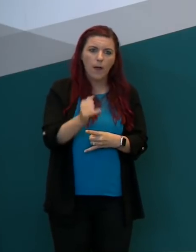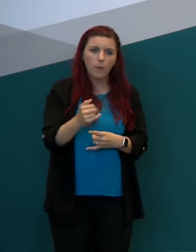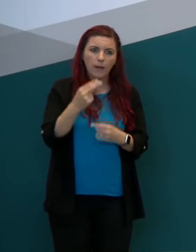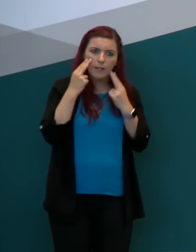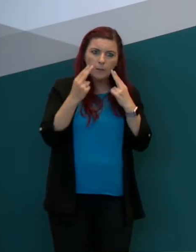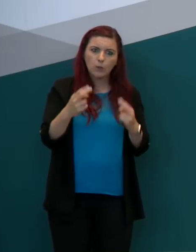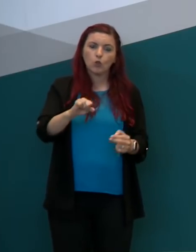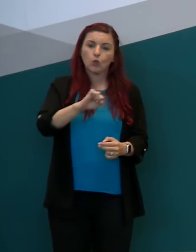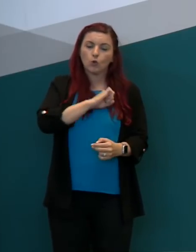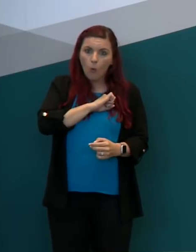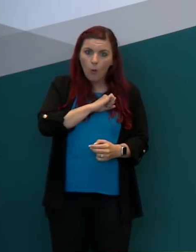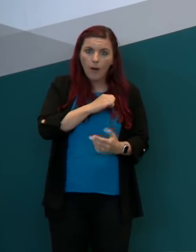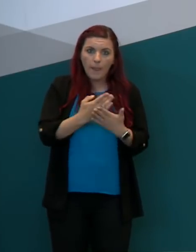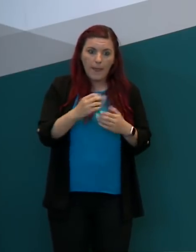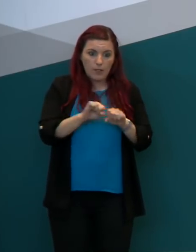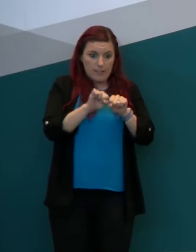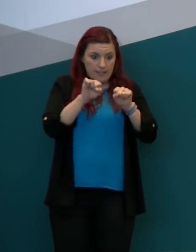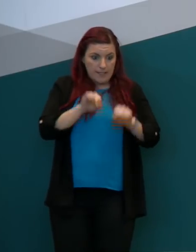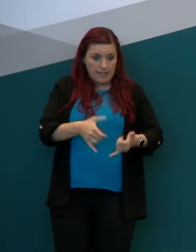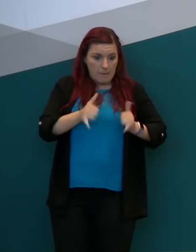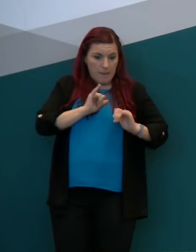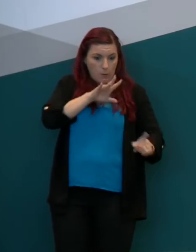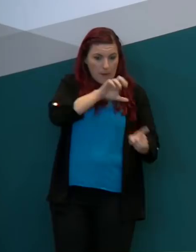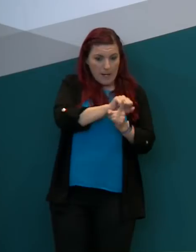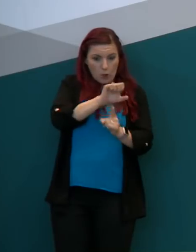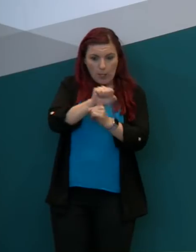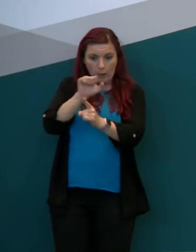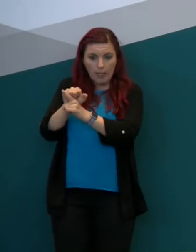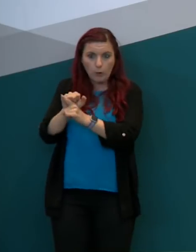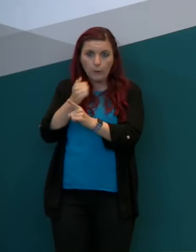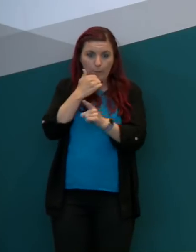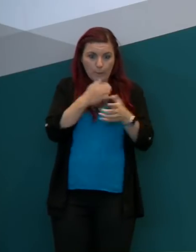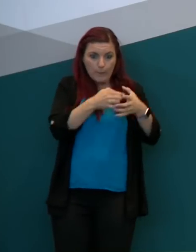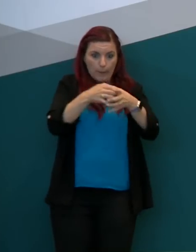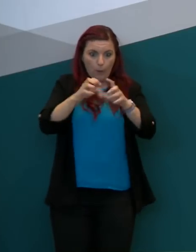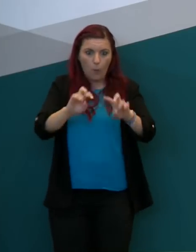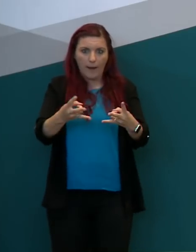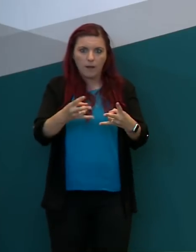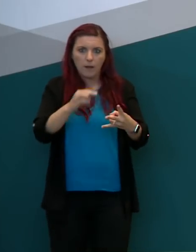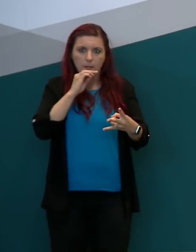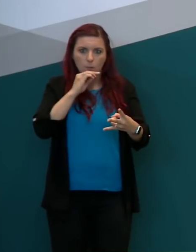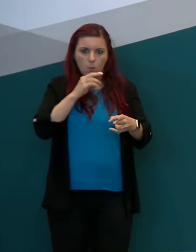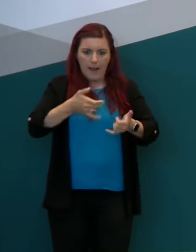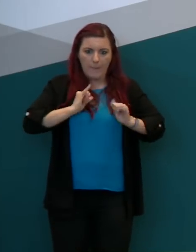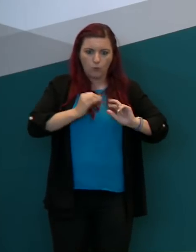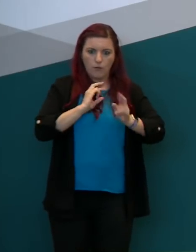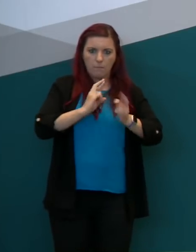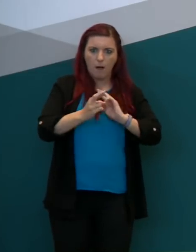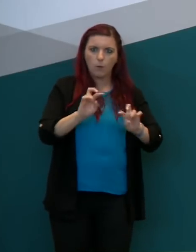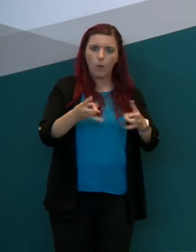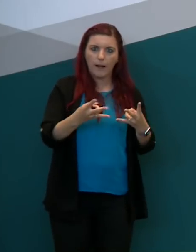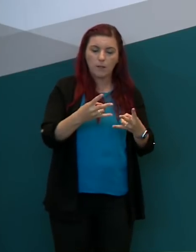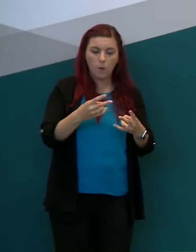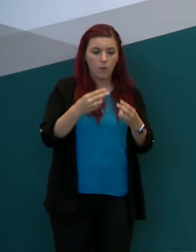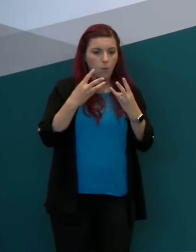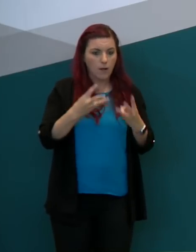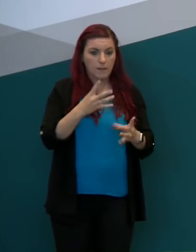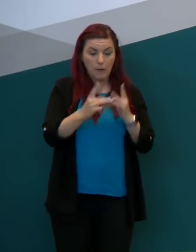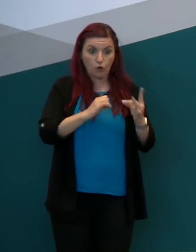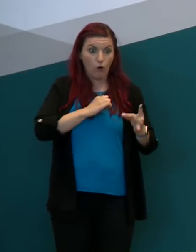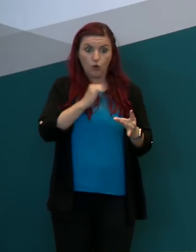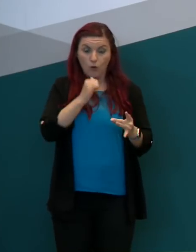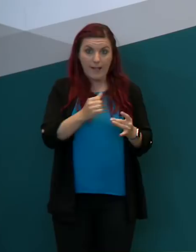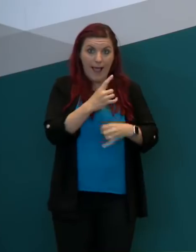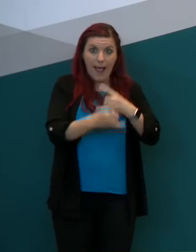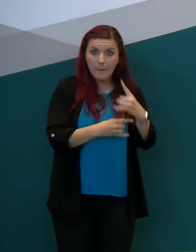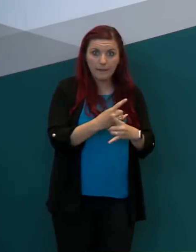sure that our systems to pick up these rates of infection are very responsive. But we want to be sure that that doesn't occur because